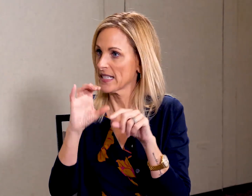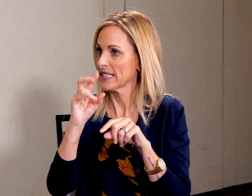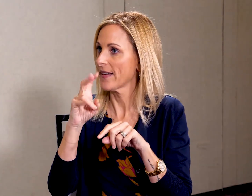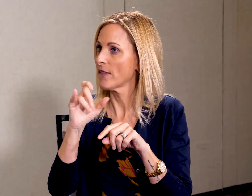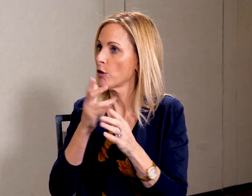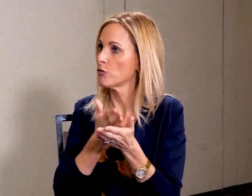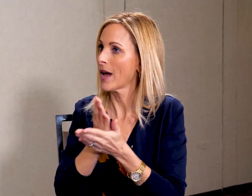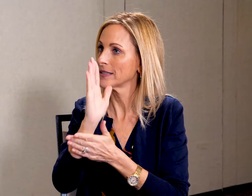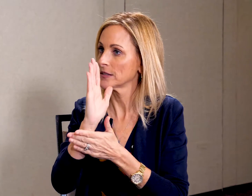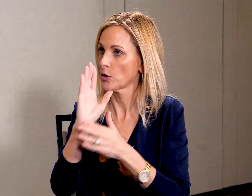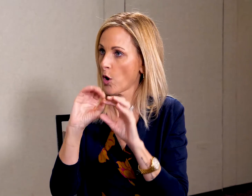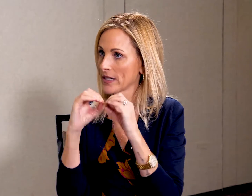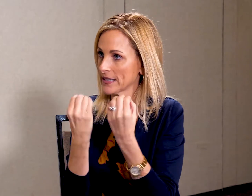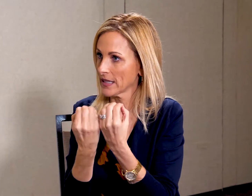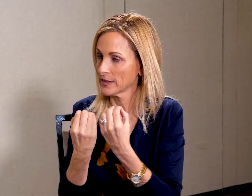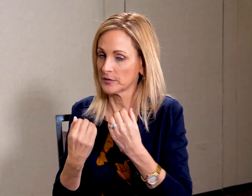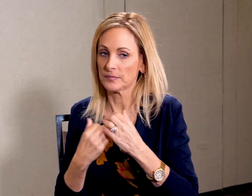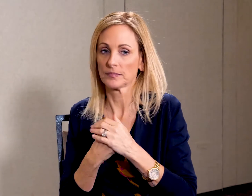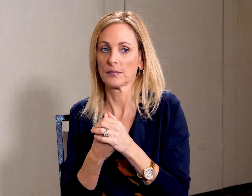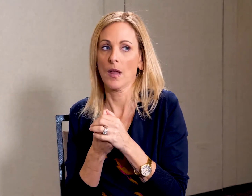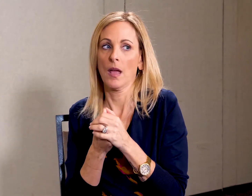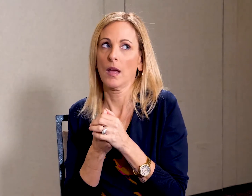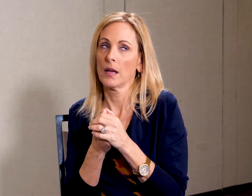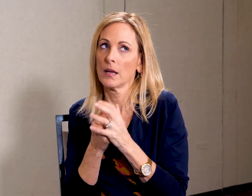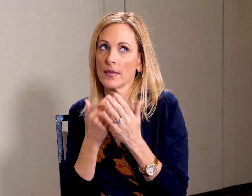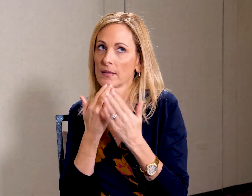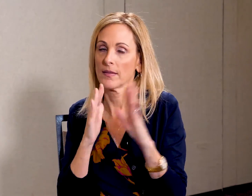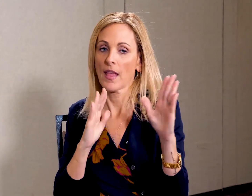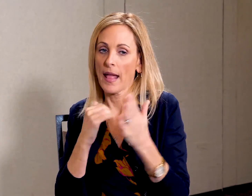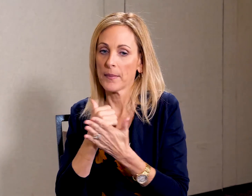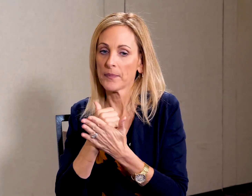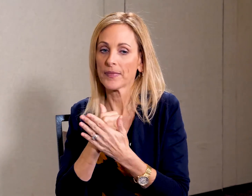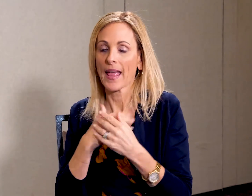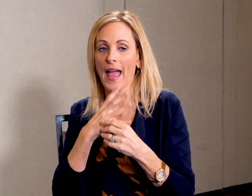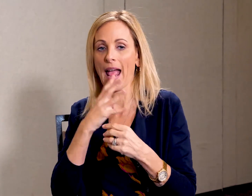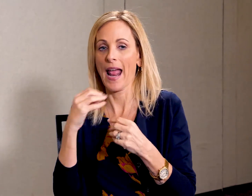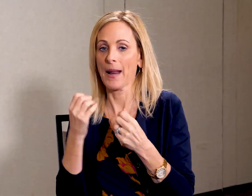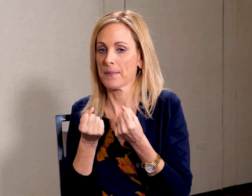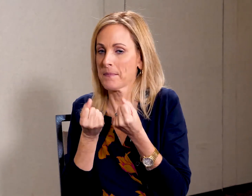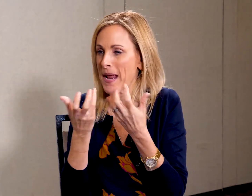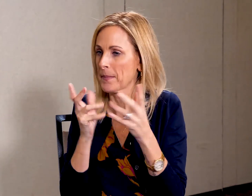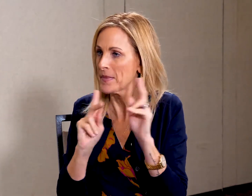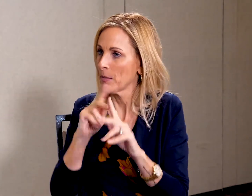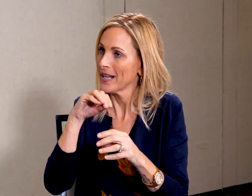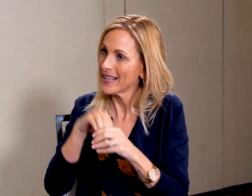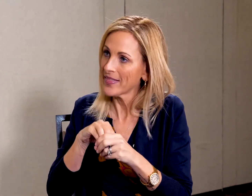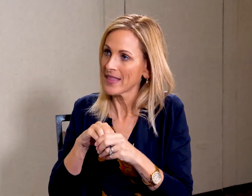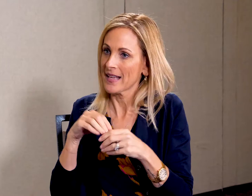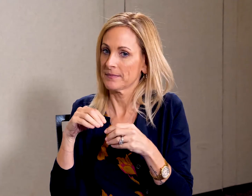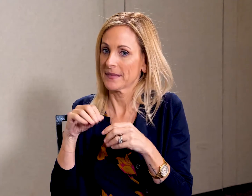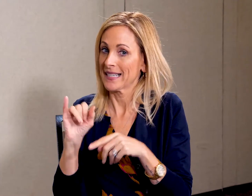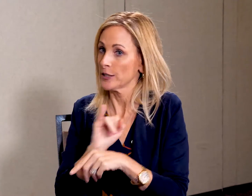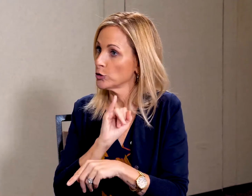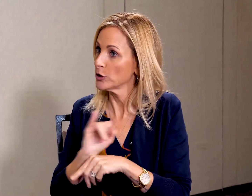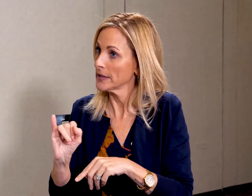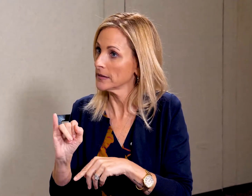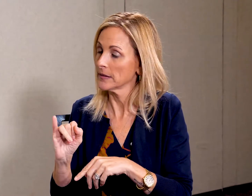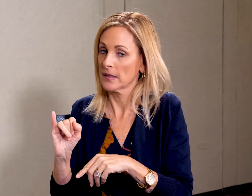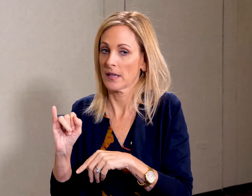Maryland, who works on a civil rights level with people who are deaf and hard of hearing. And a lot of people in the entertainment industry,